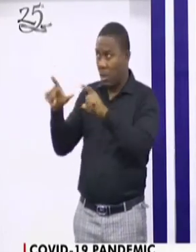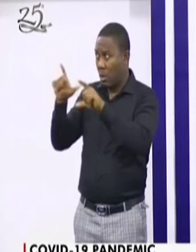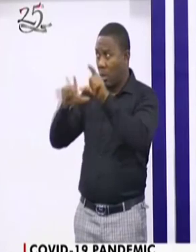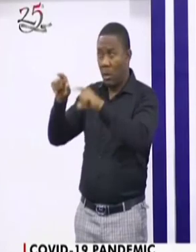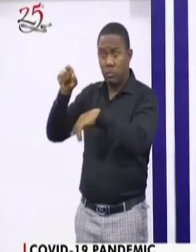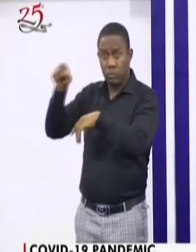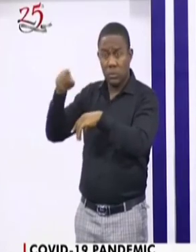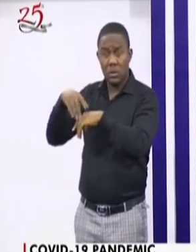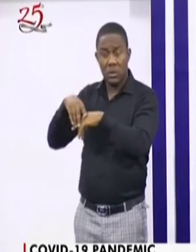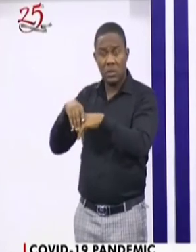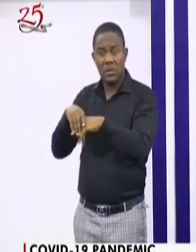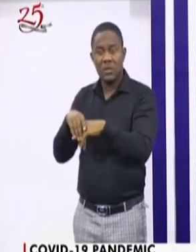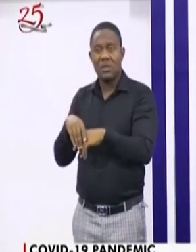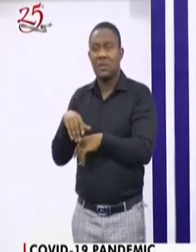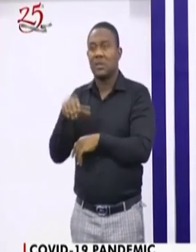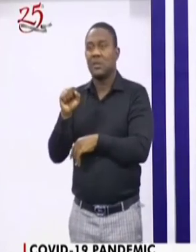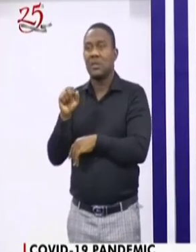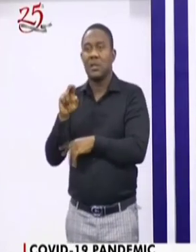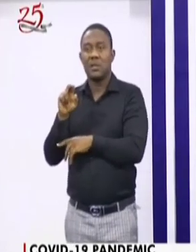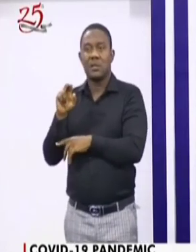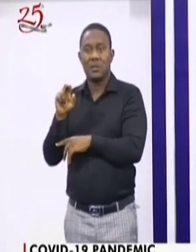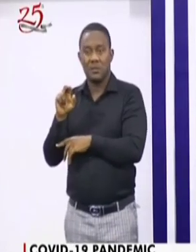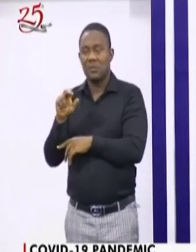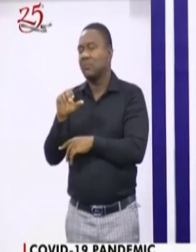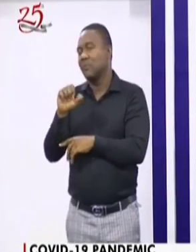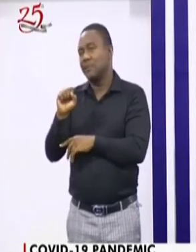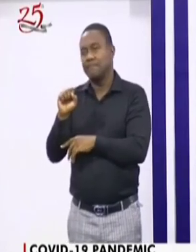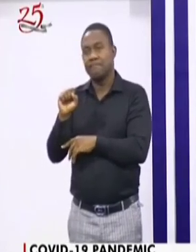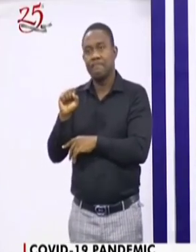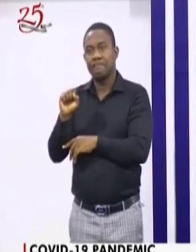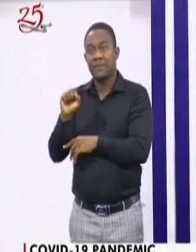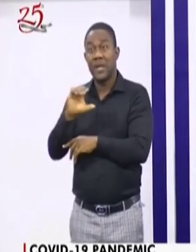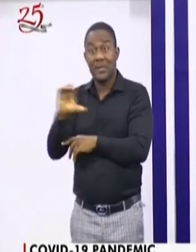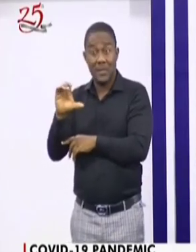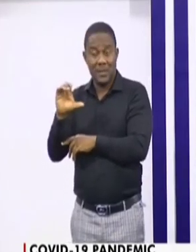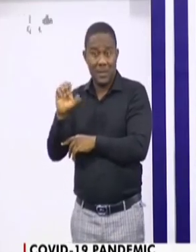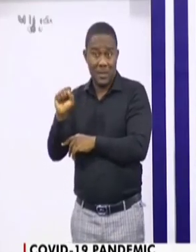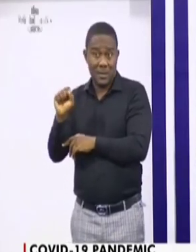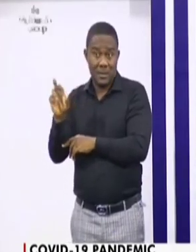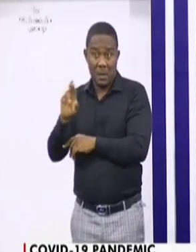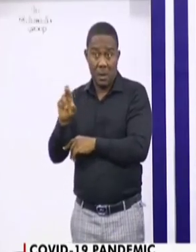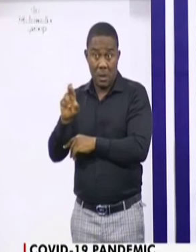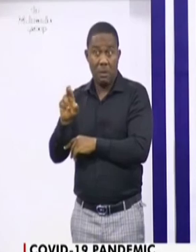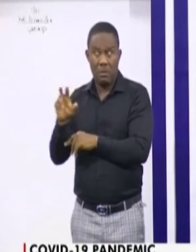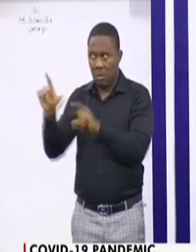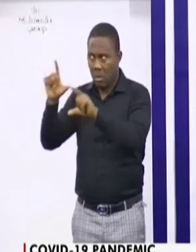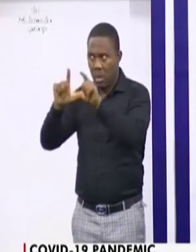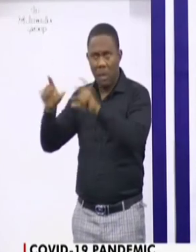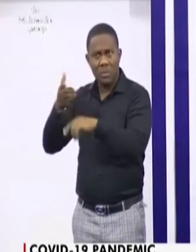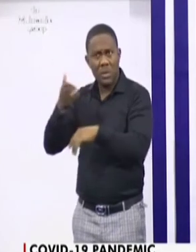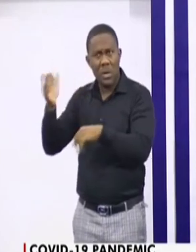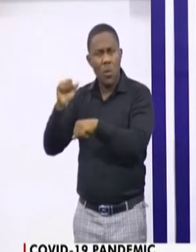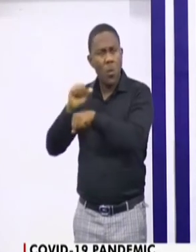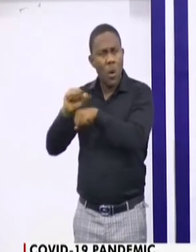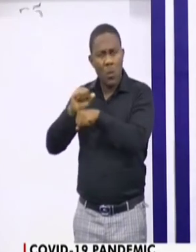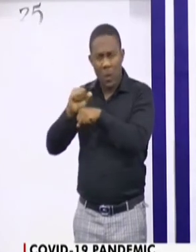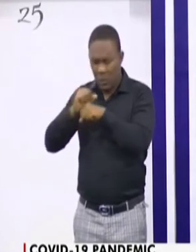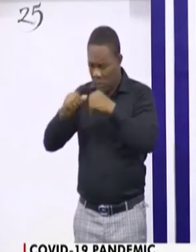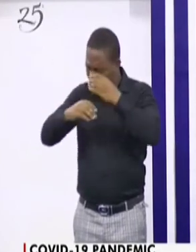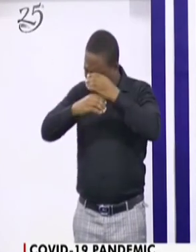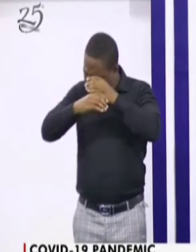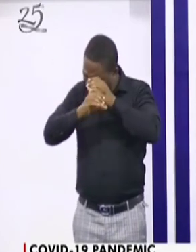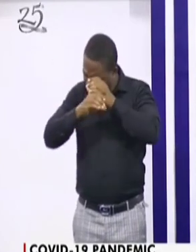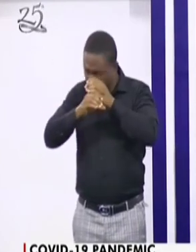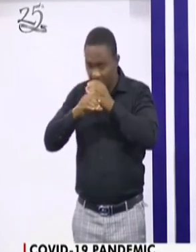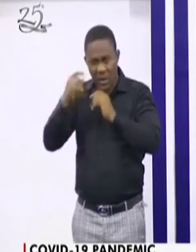and the CSR Lab, all together working day and night. I think they're